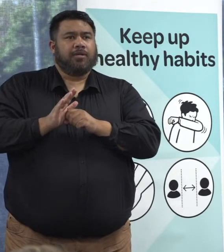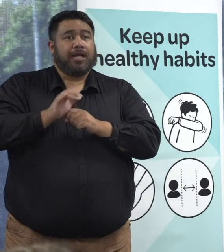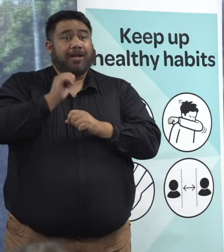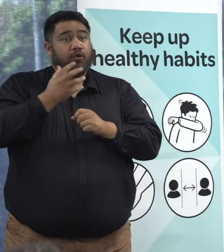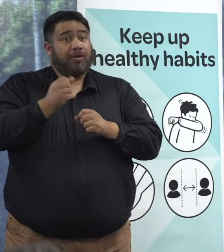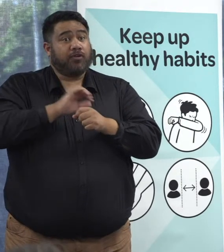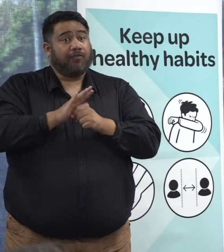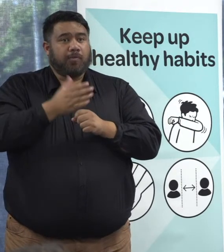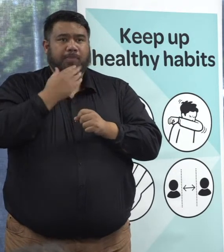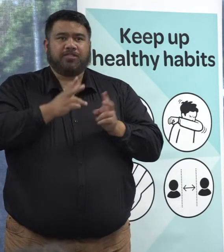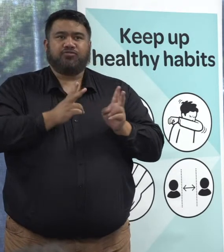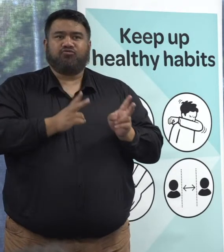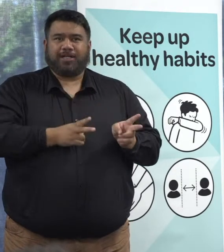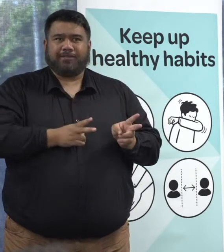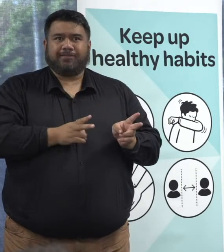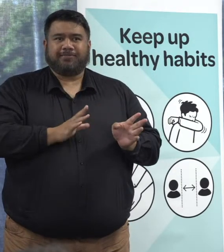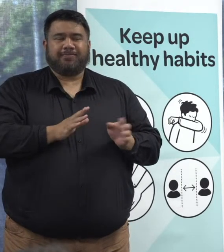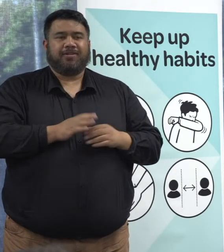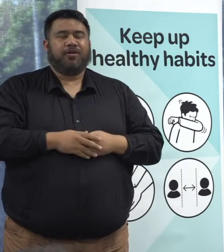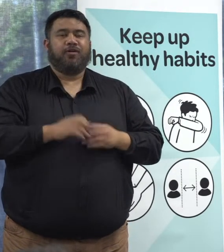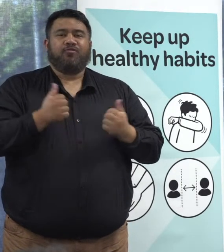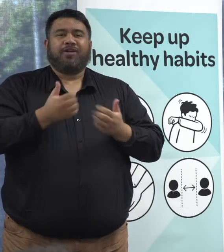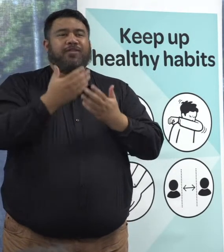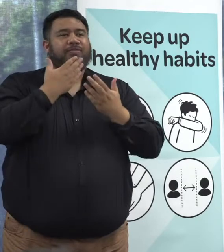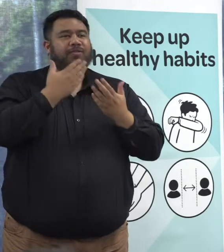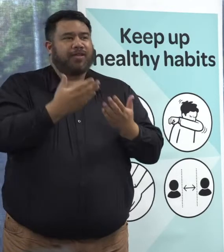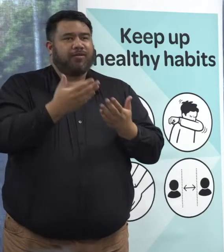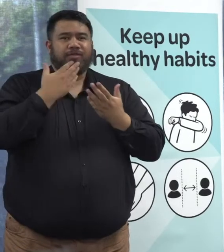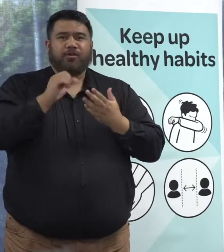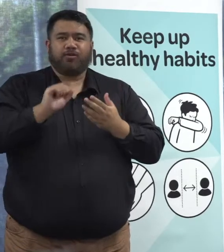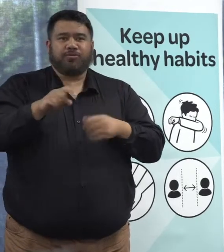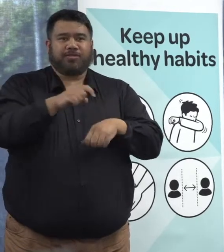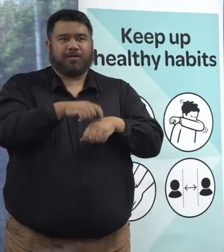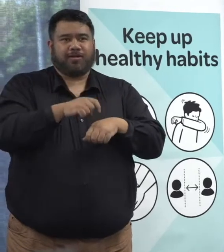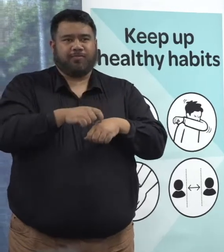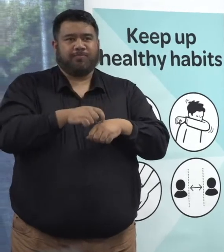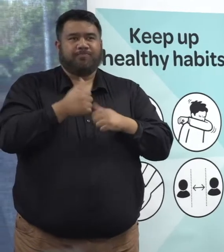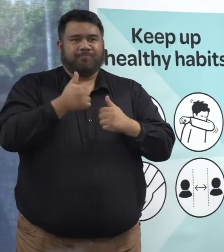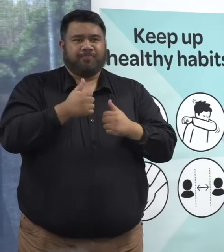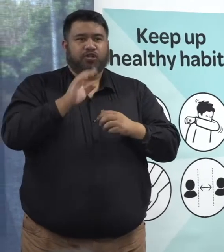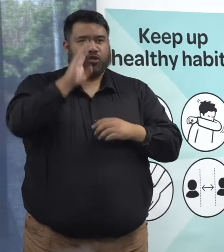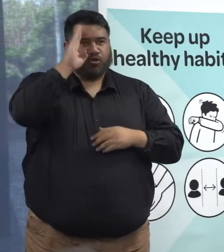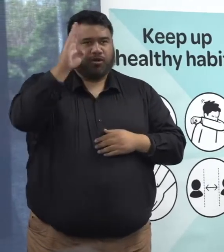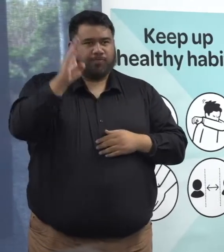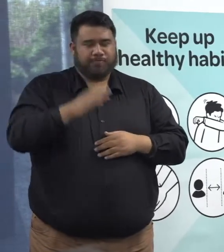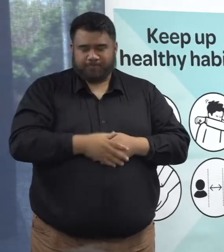rest up. Thanks very much. Really appreciate the session today. Go well.